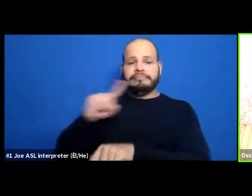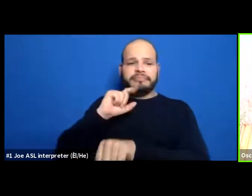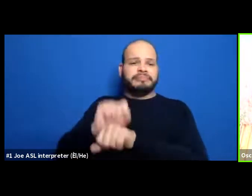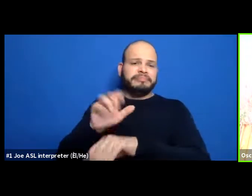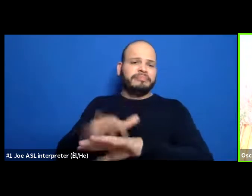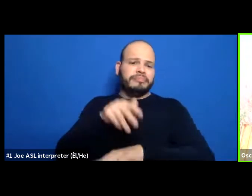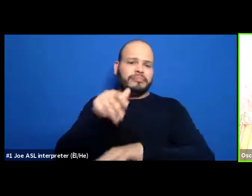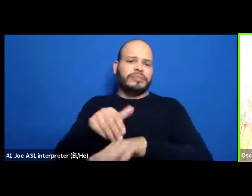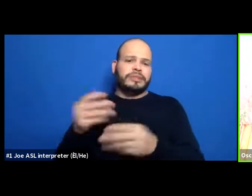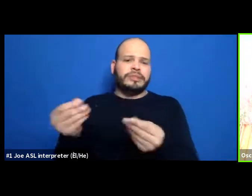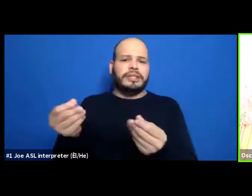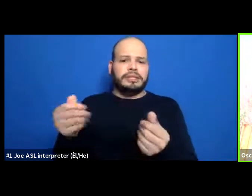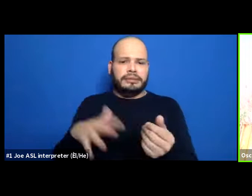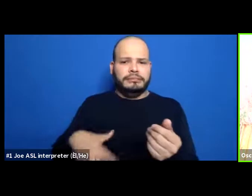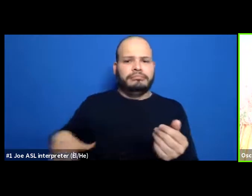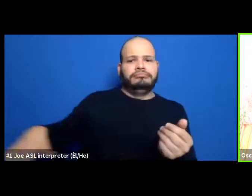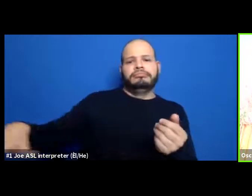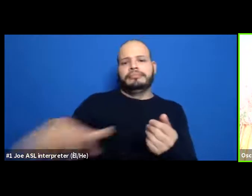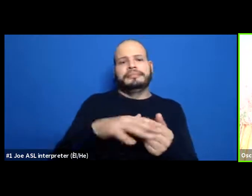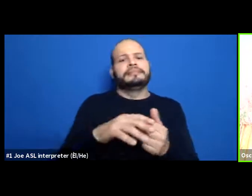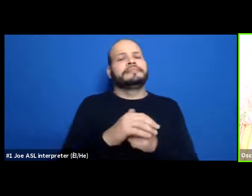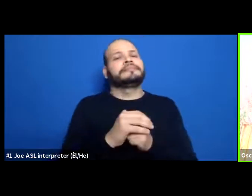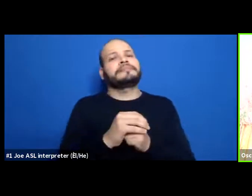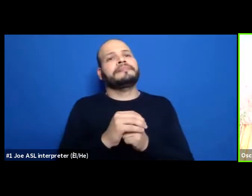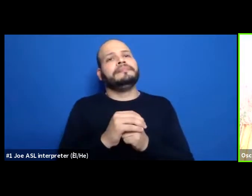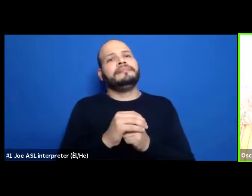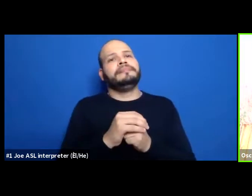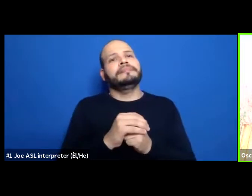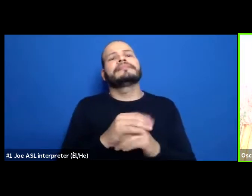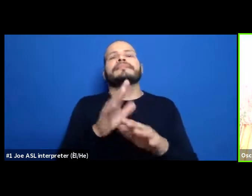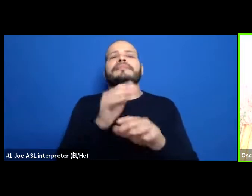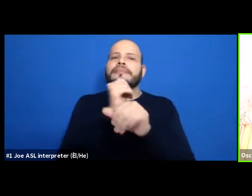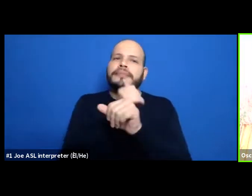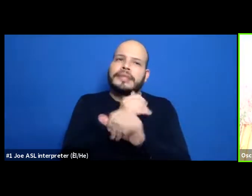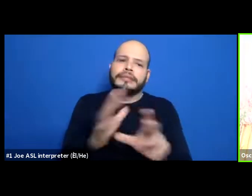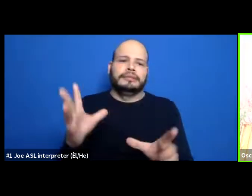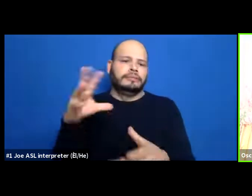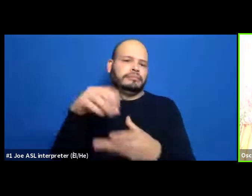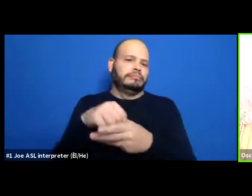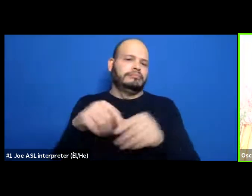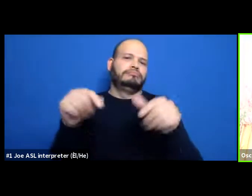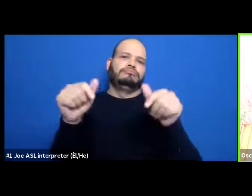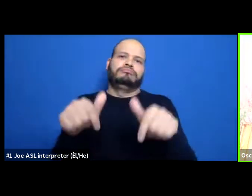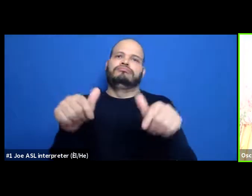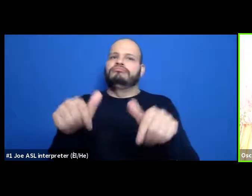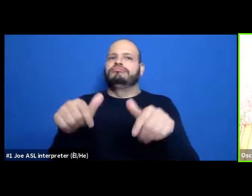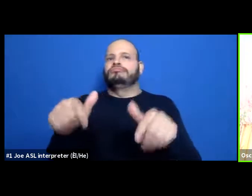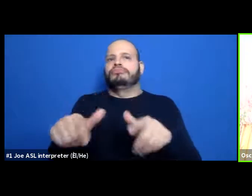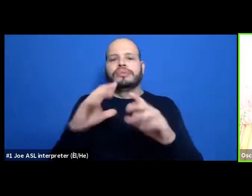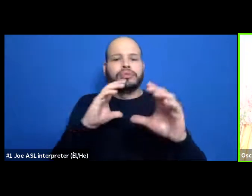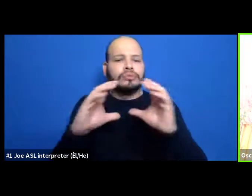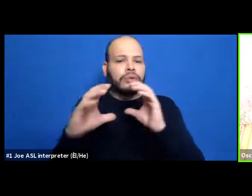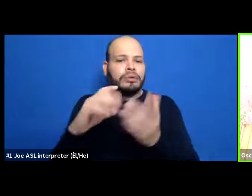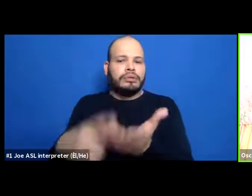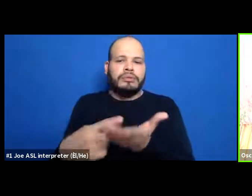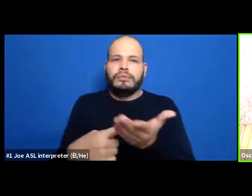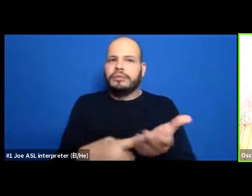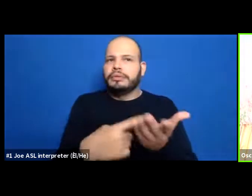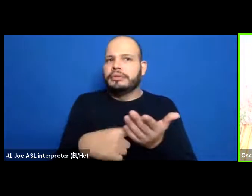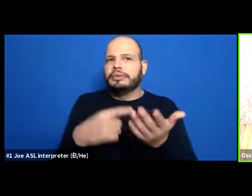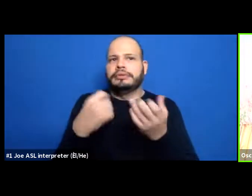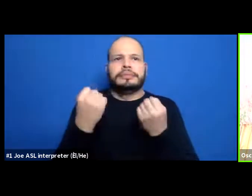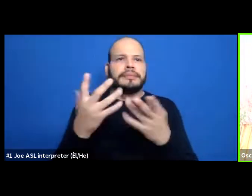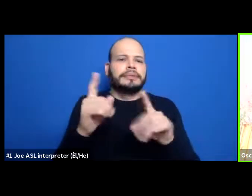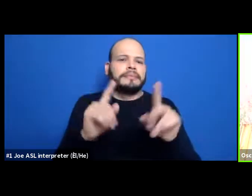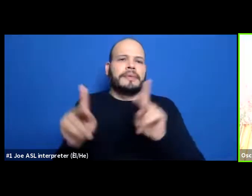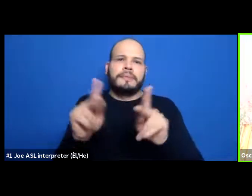It feels amazing to be in communication with so many folks who are committed to liberation and imagining